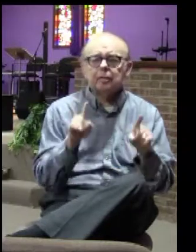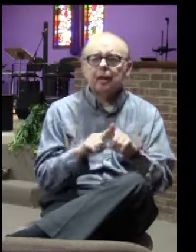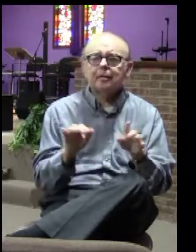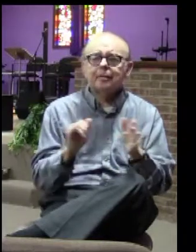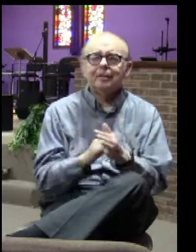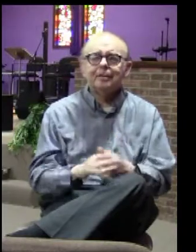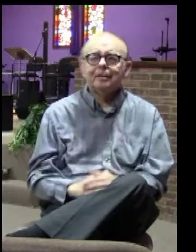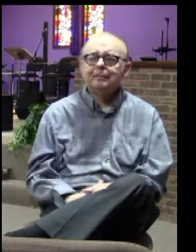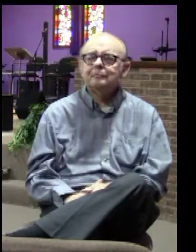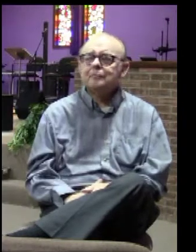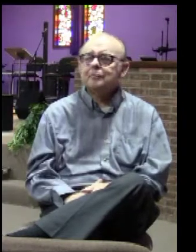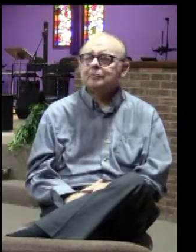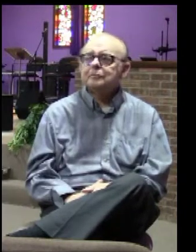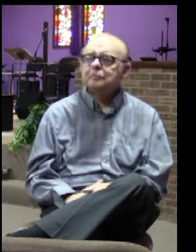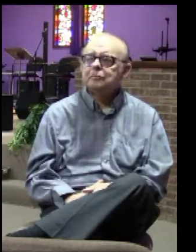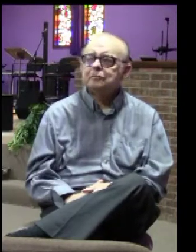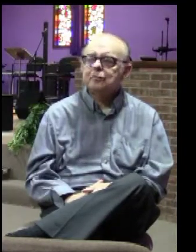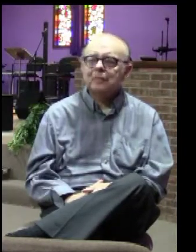this?